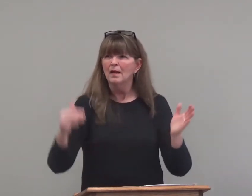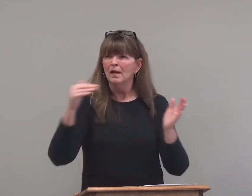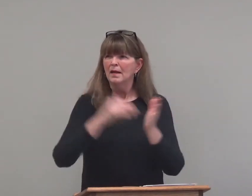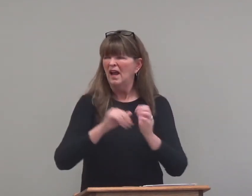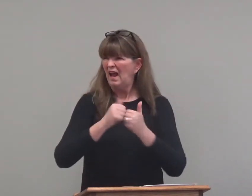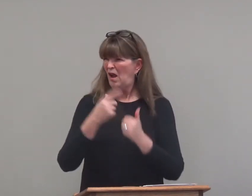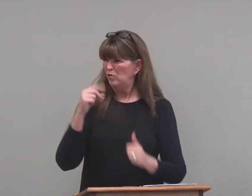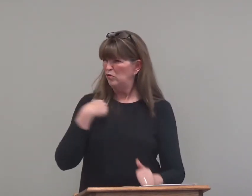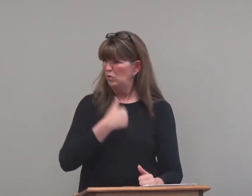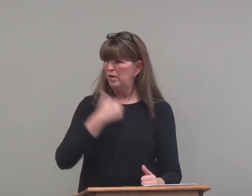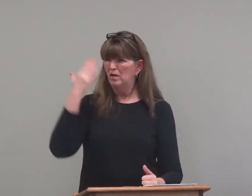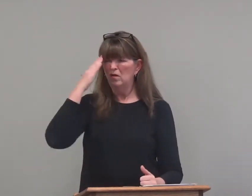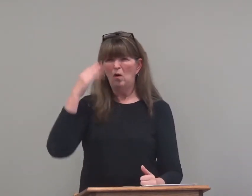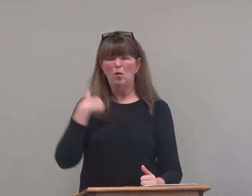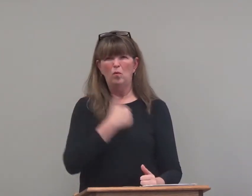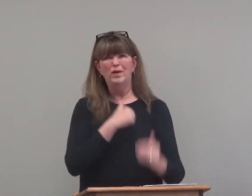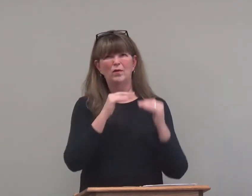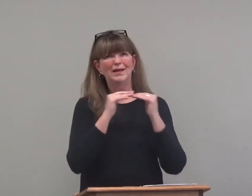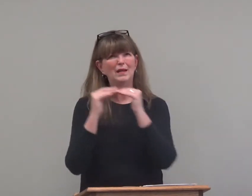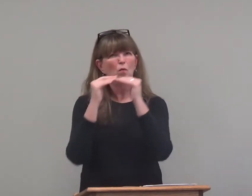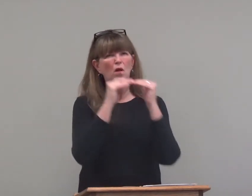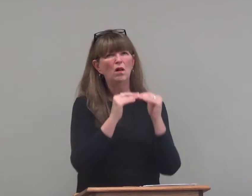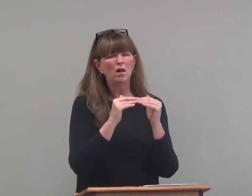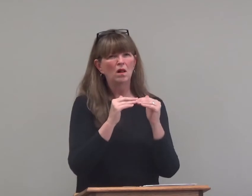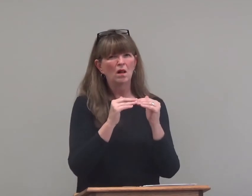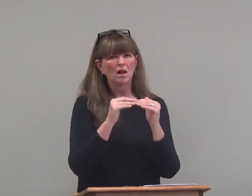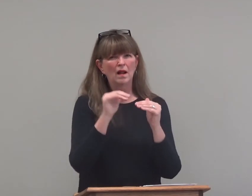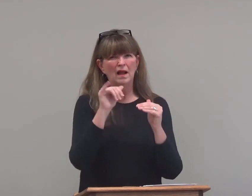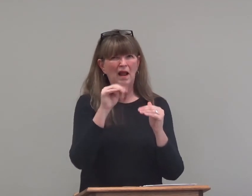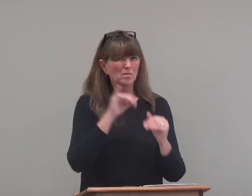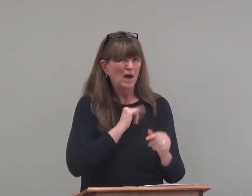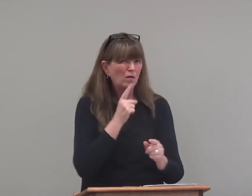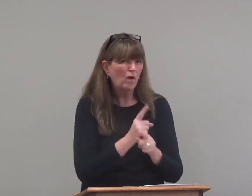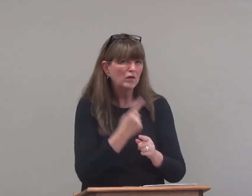I know I'm saying this over and over again, but how do we know that we're equal?